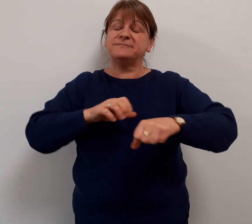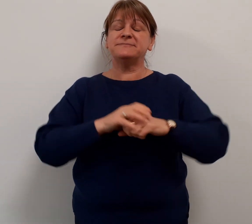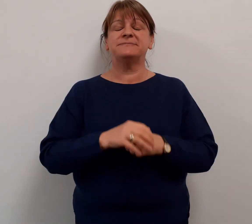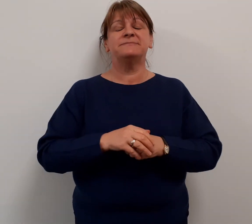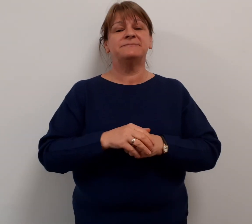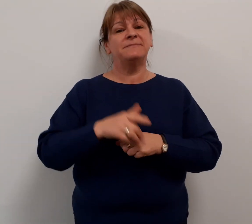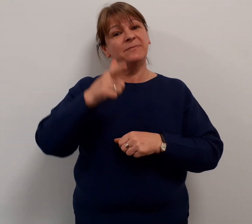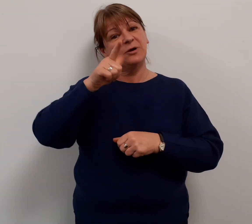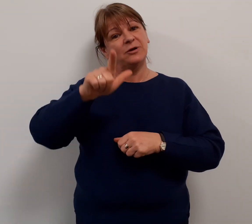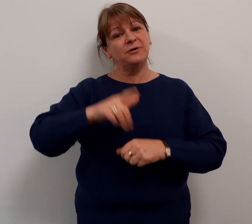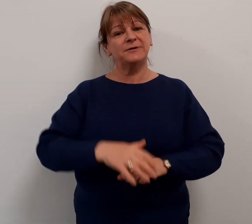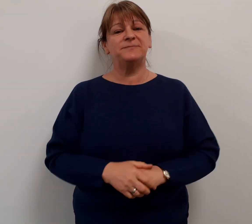Good luck!